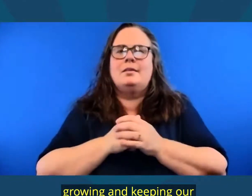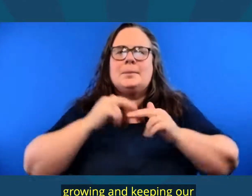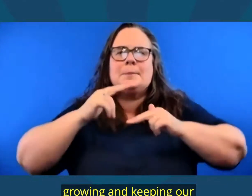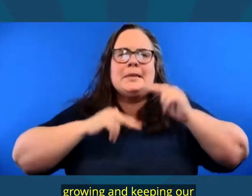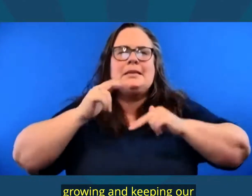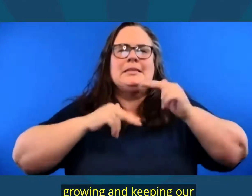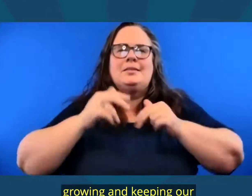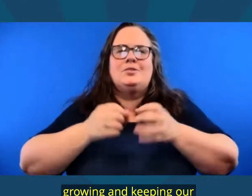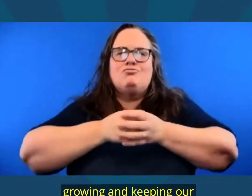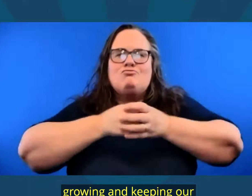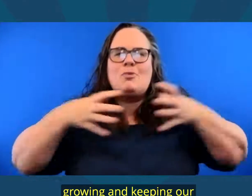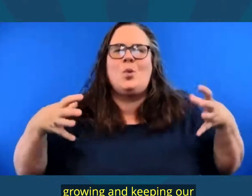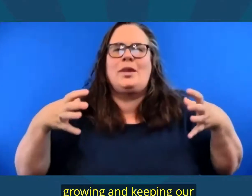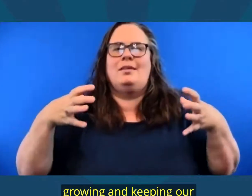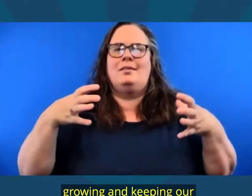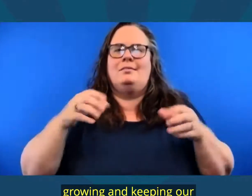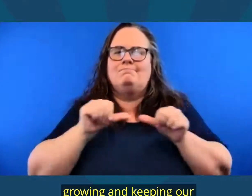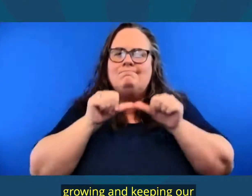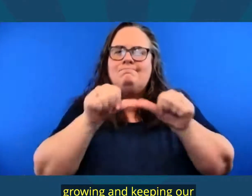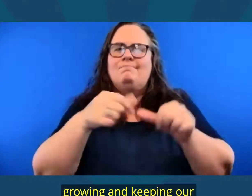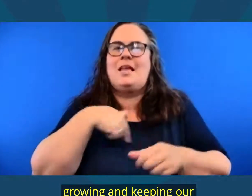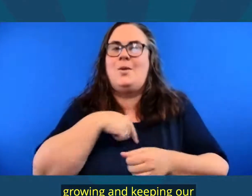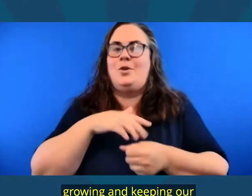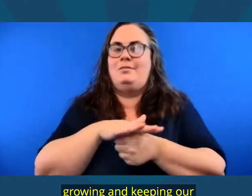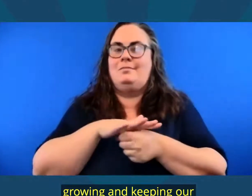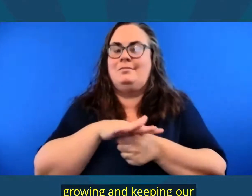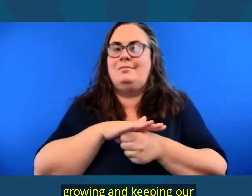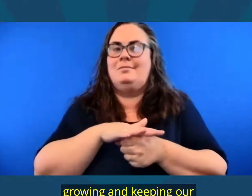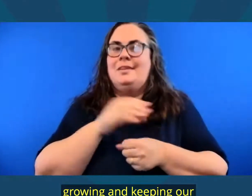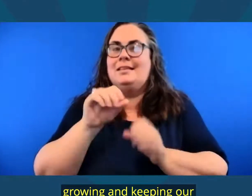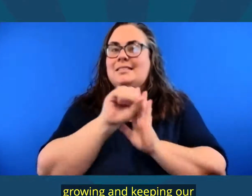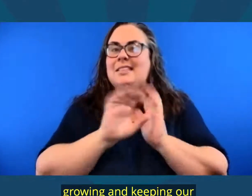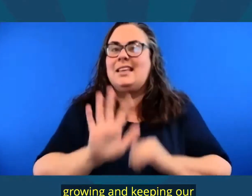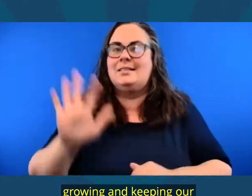and keeping our district and the state thriving.